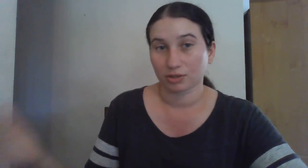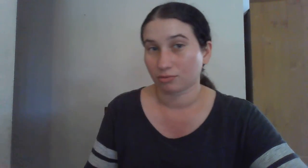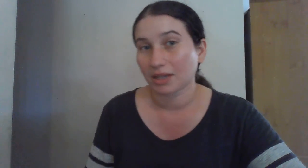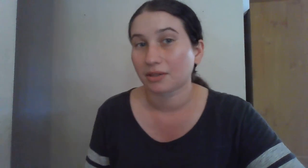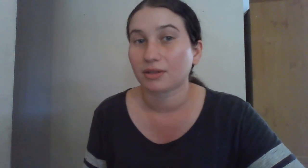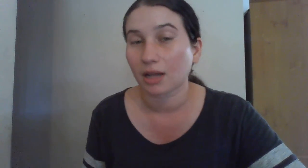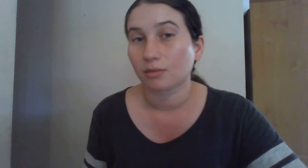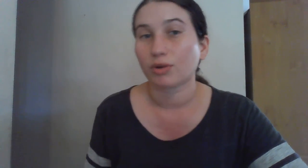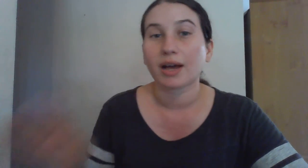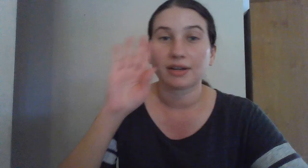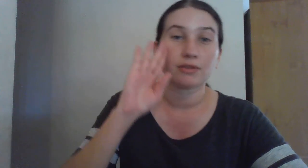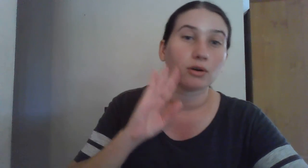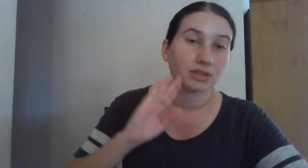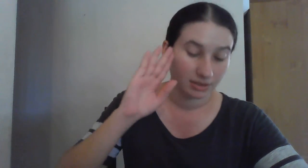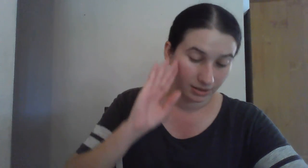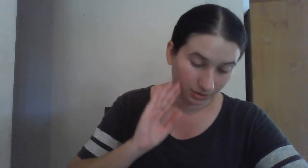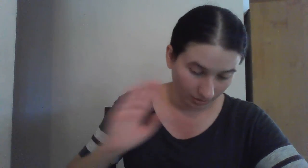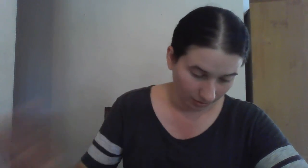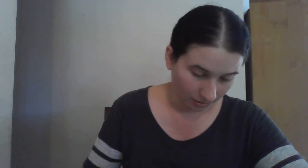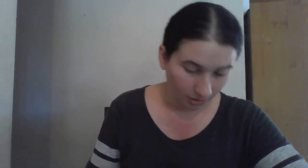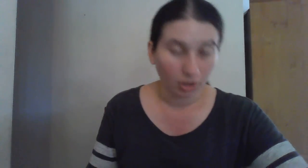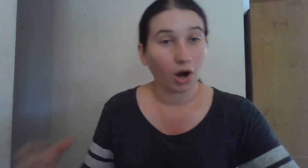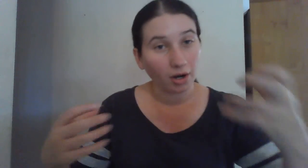just regular color brown, I've always seen this. Car.